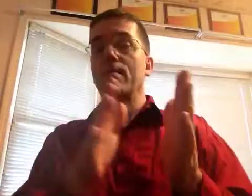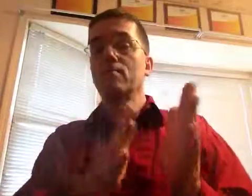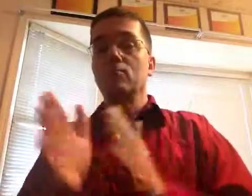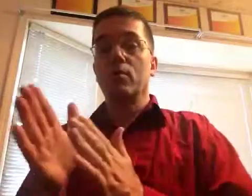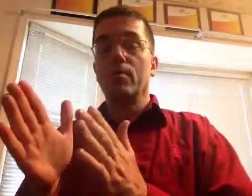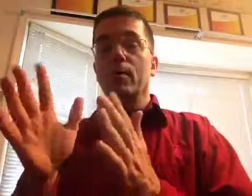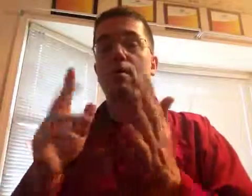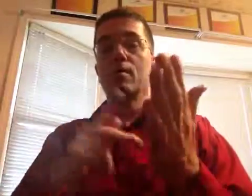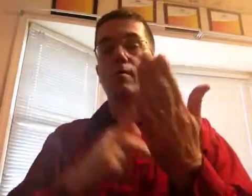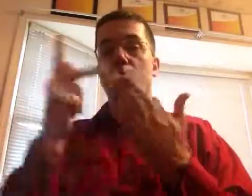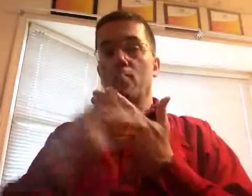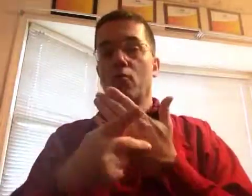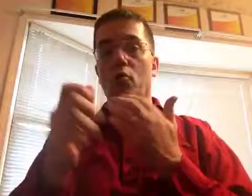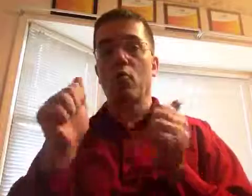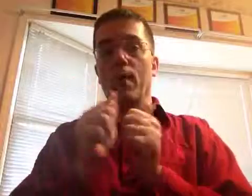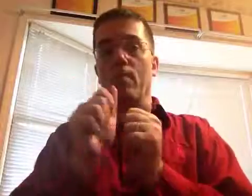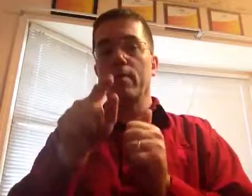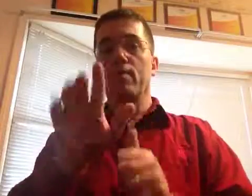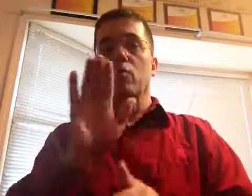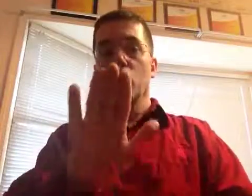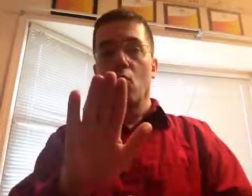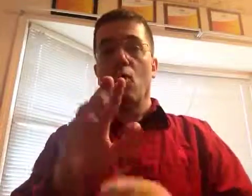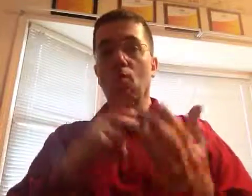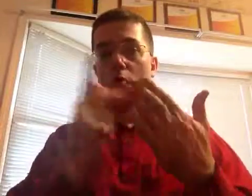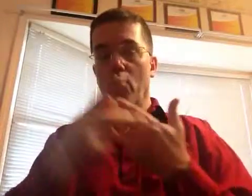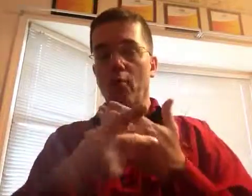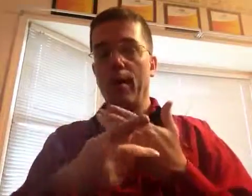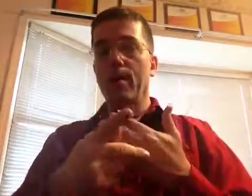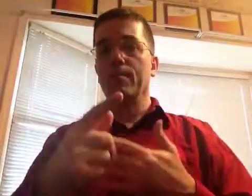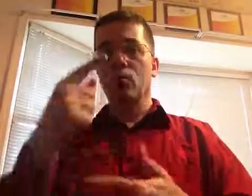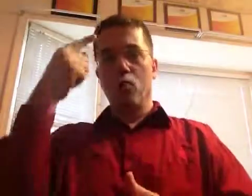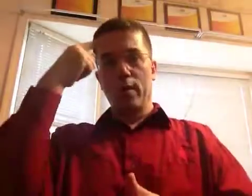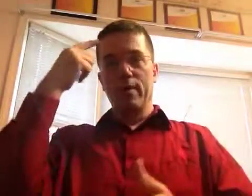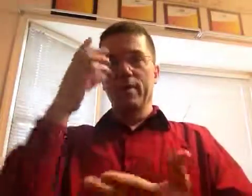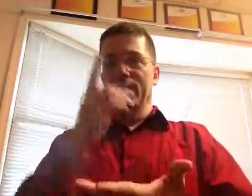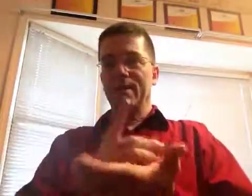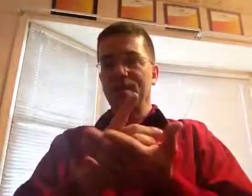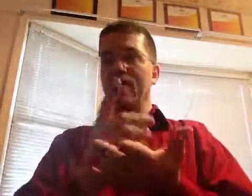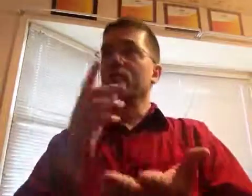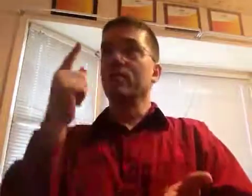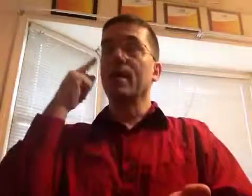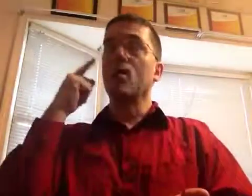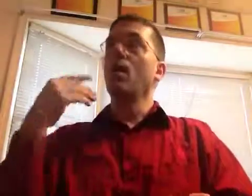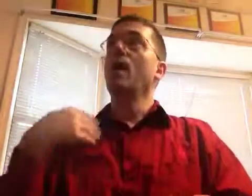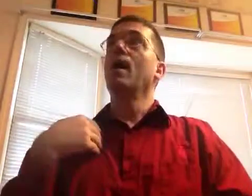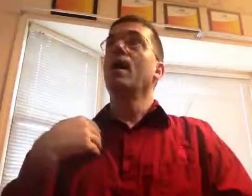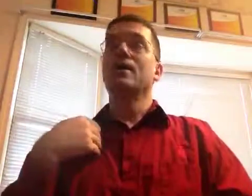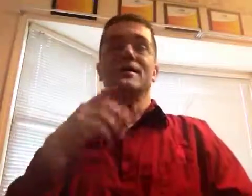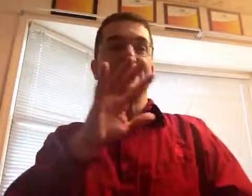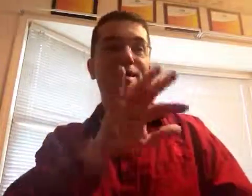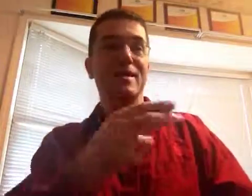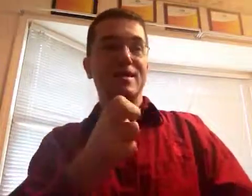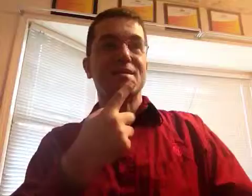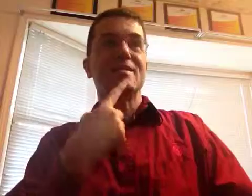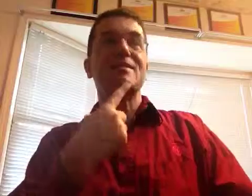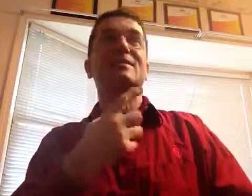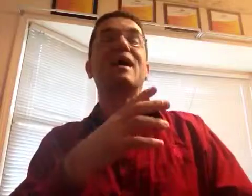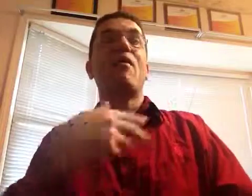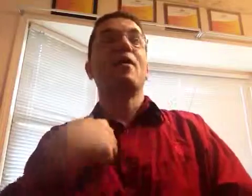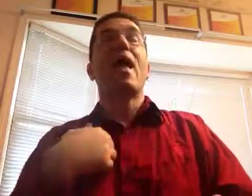class. So he's telling me, I said, what do you think Dave Ramsey would think about this? And he says, well, we've got our $1,000 backup already